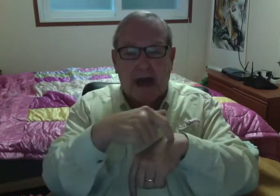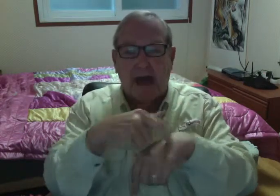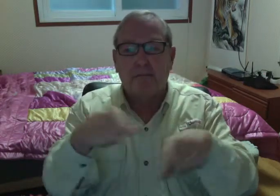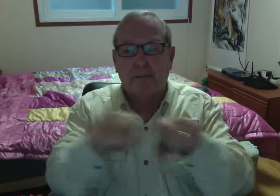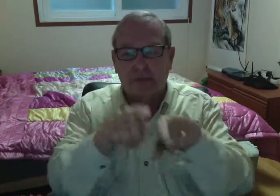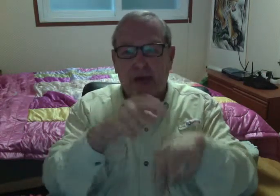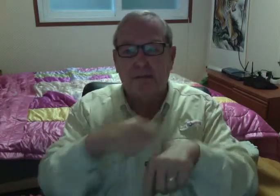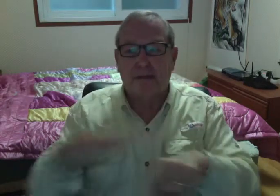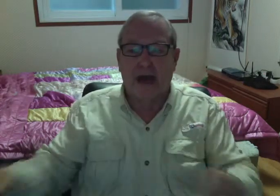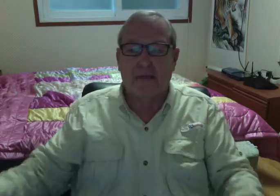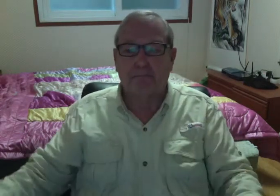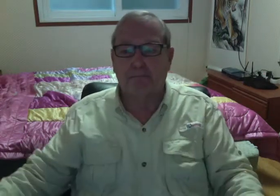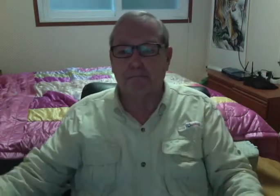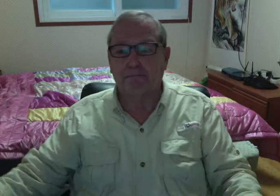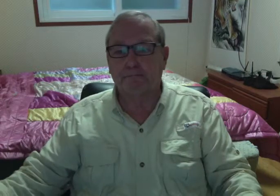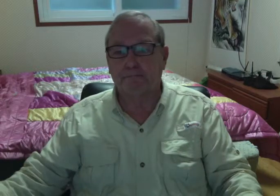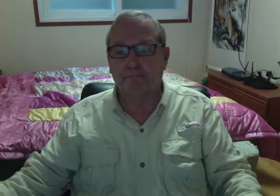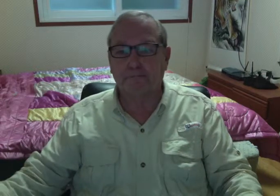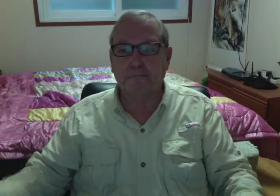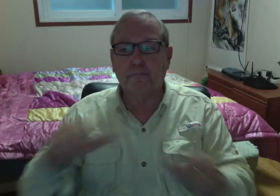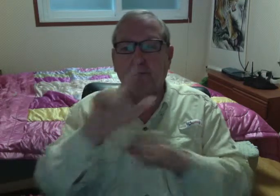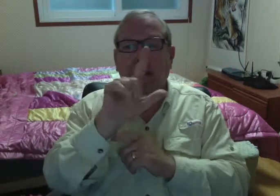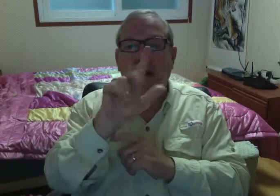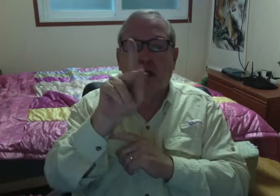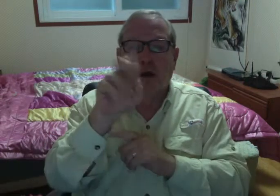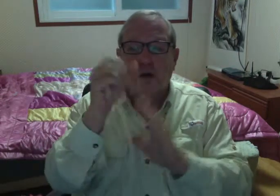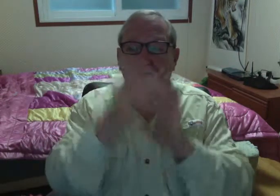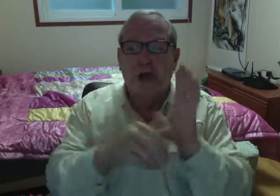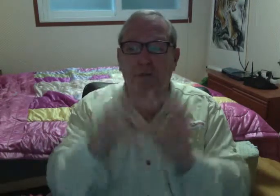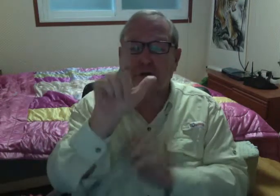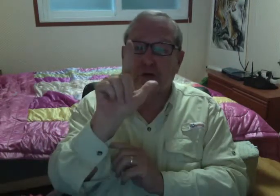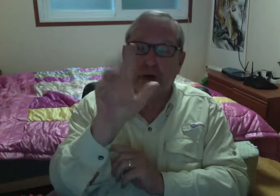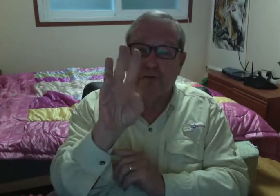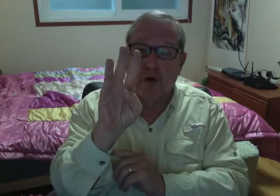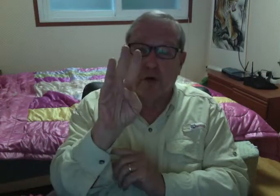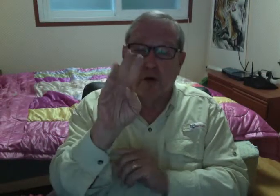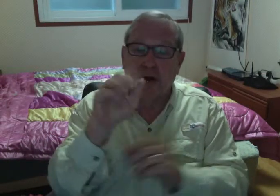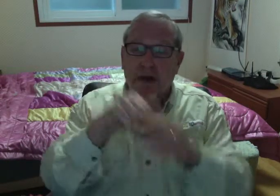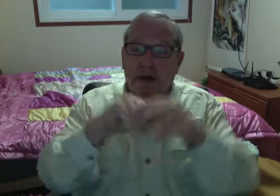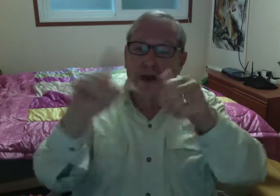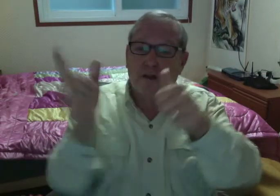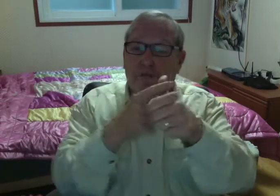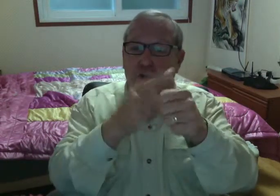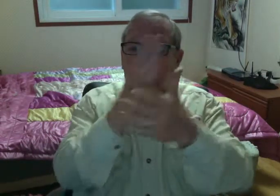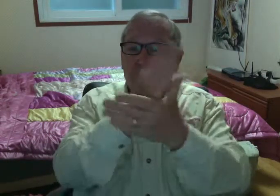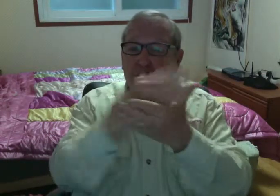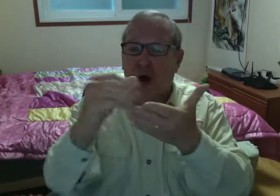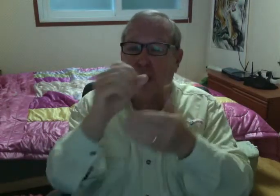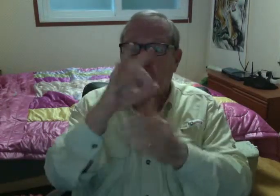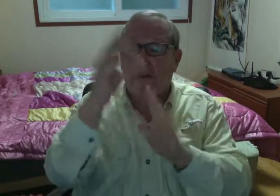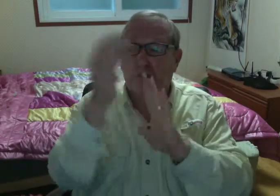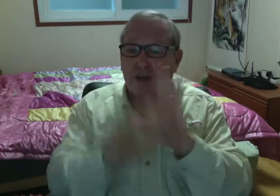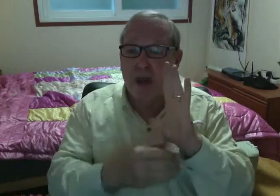Luke chapter 24, in the first part of the chapter, it explains about the resurrection of